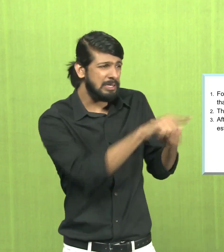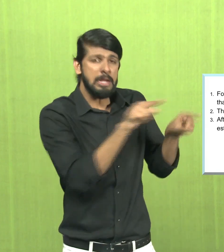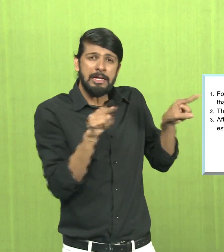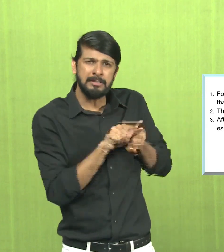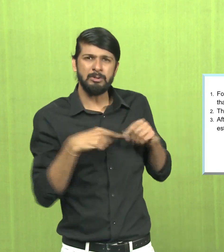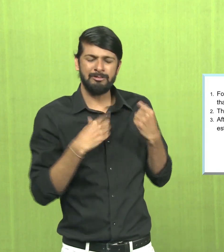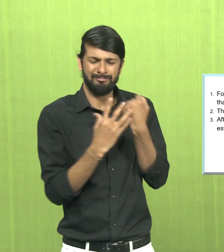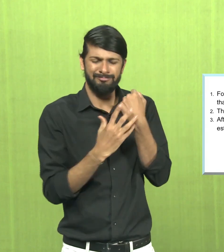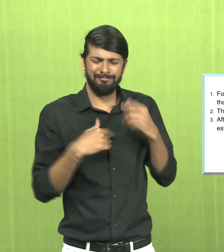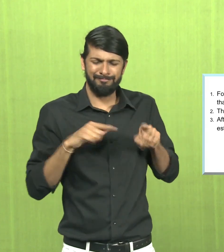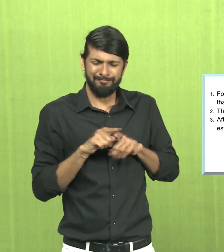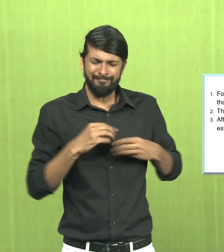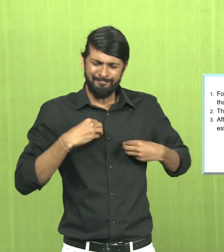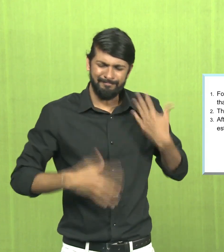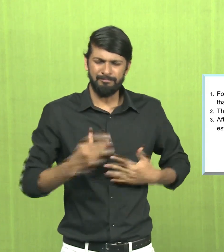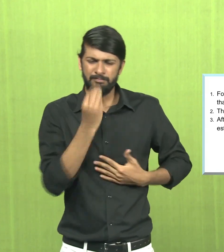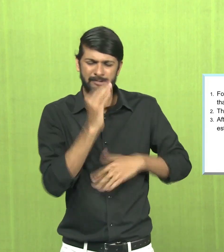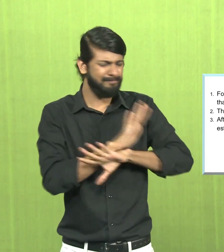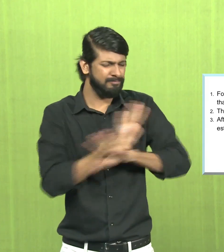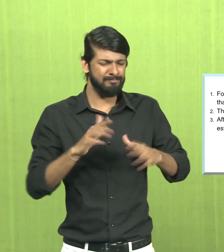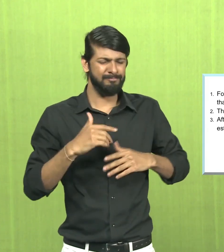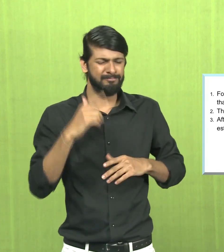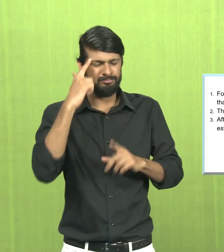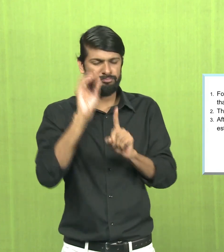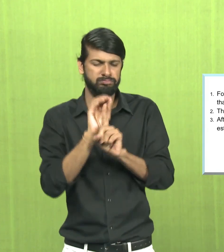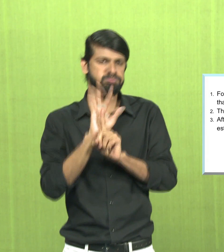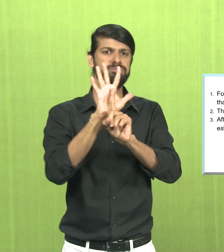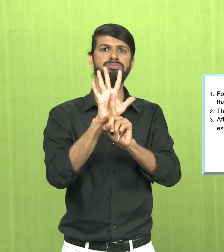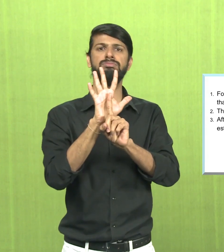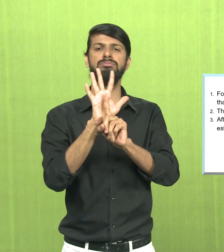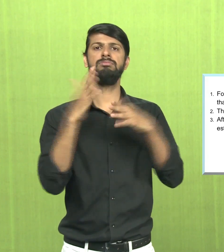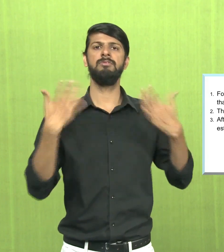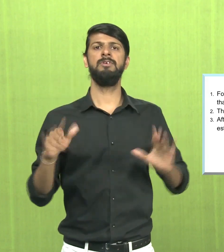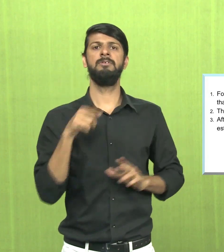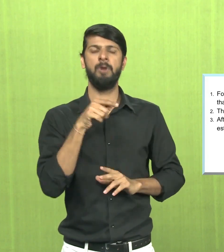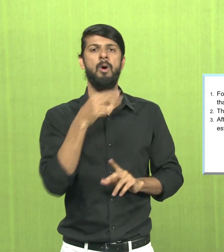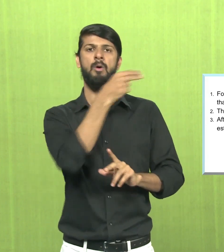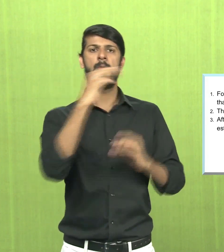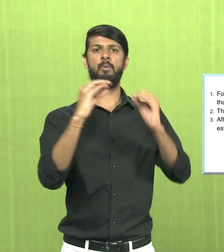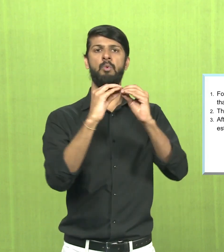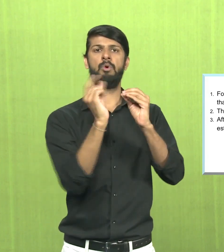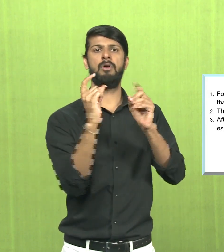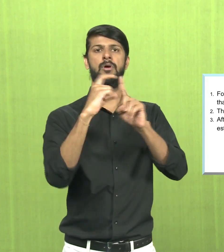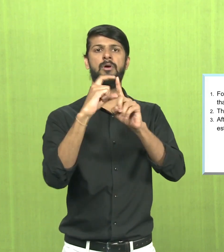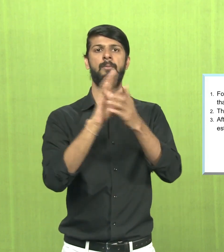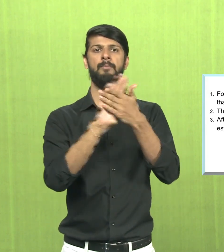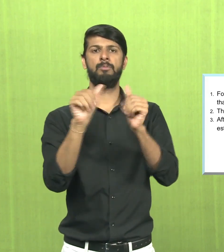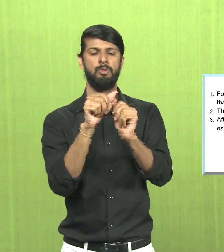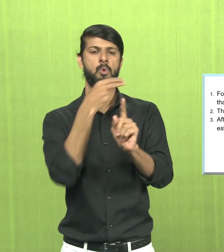their normal life to be on the path of spiritual enlightenment and